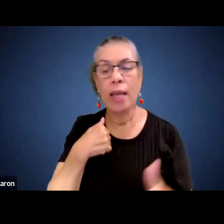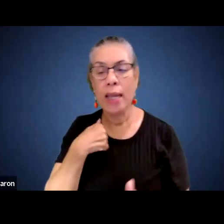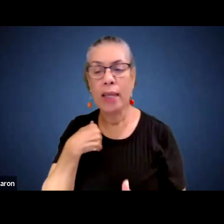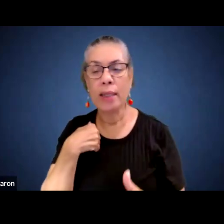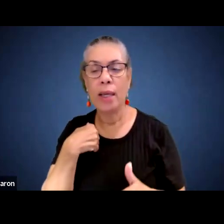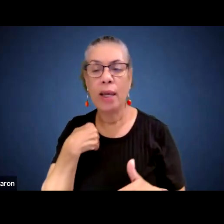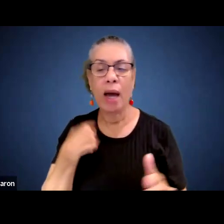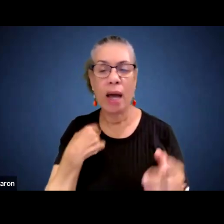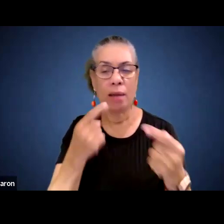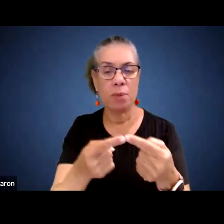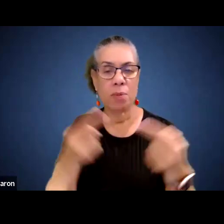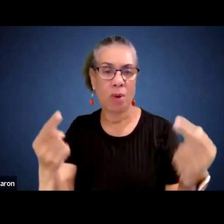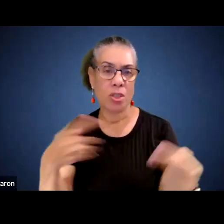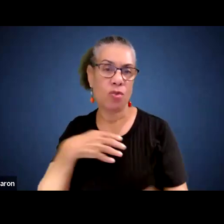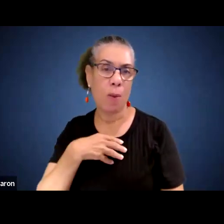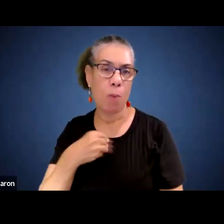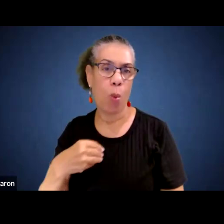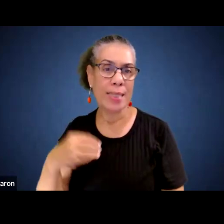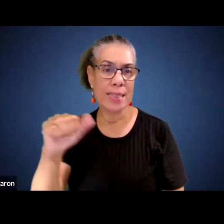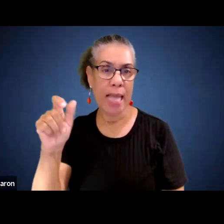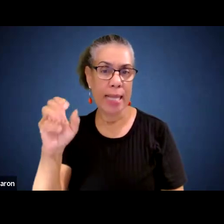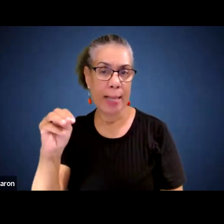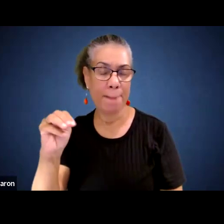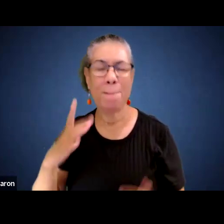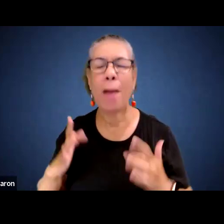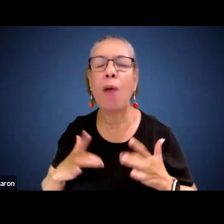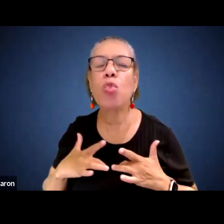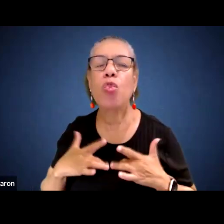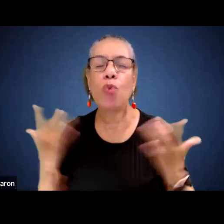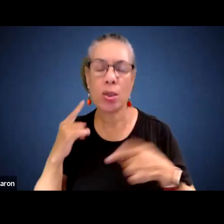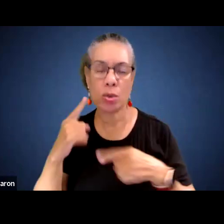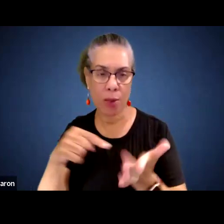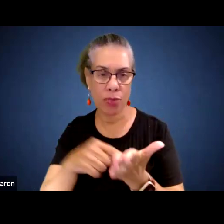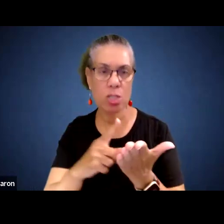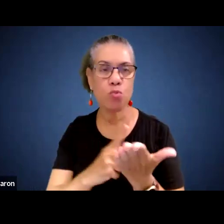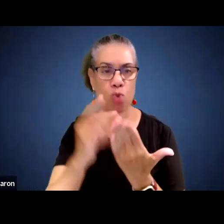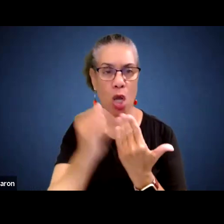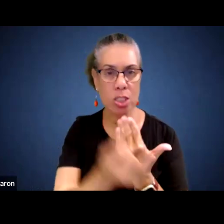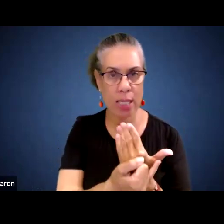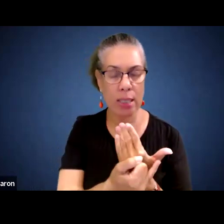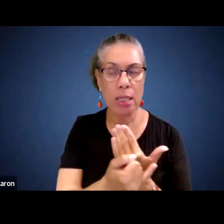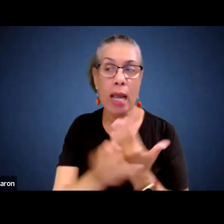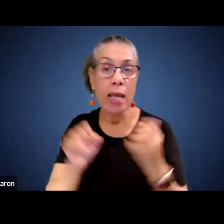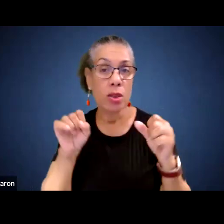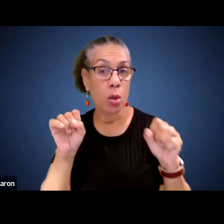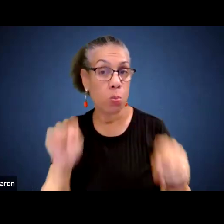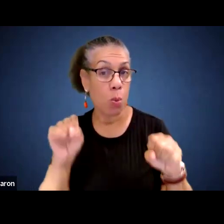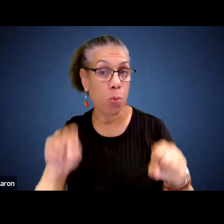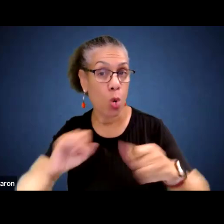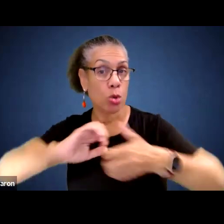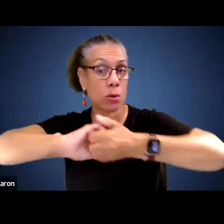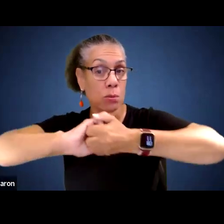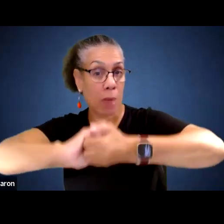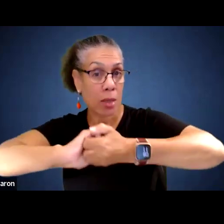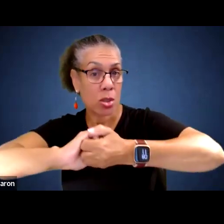across the street from White Stadium. I'm very excited about this project and the potential of the proposed partnership to transform White